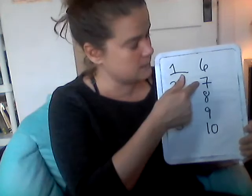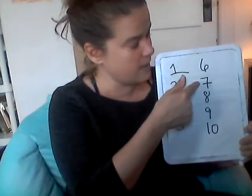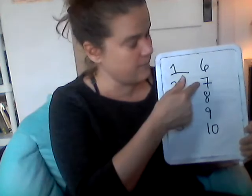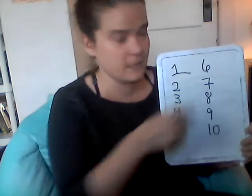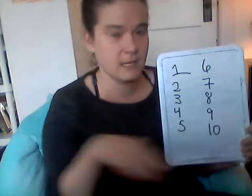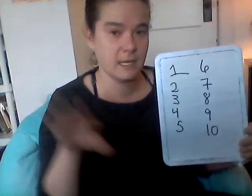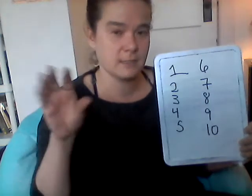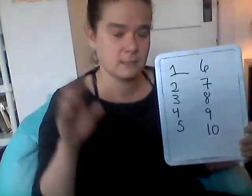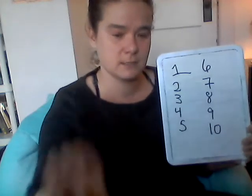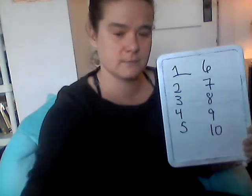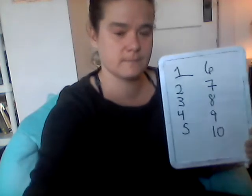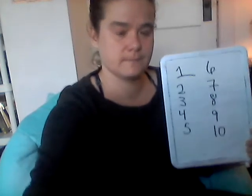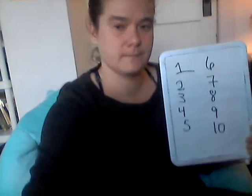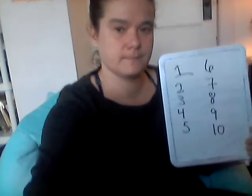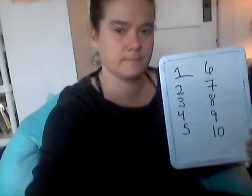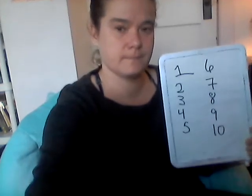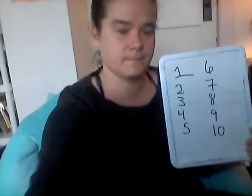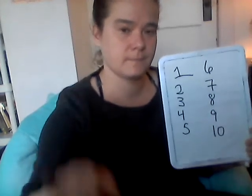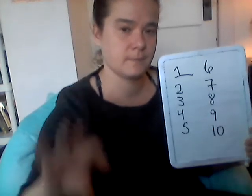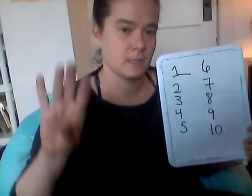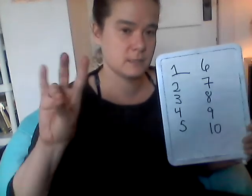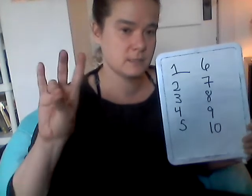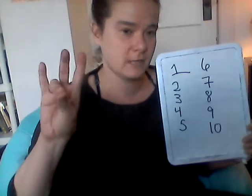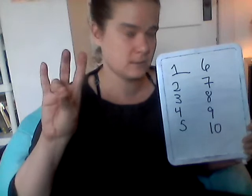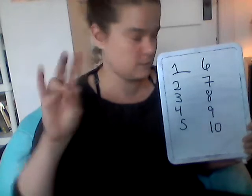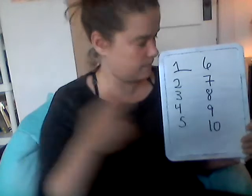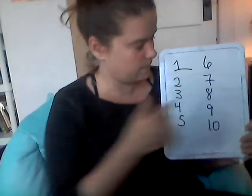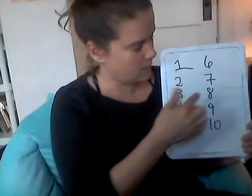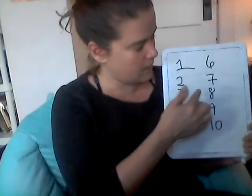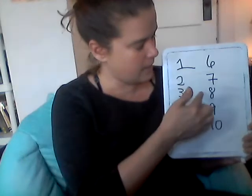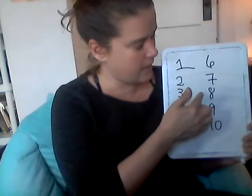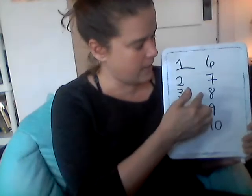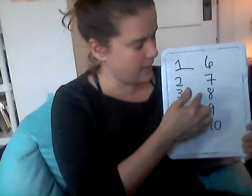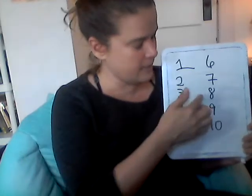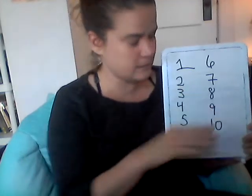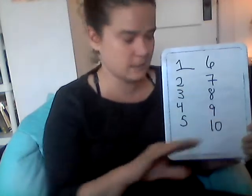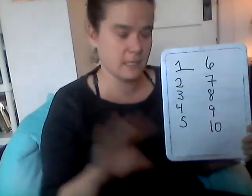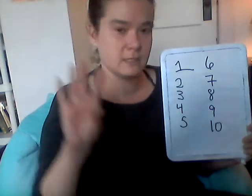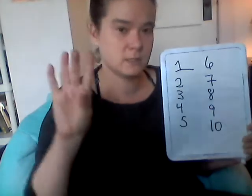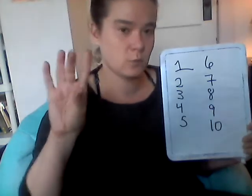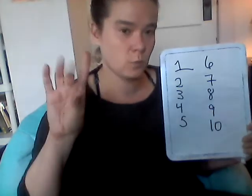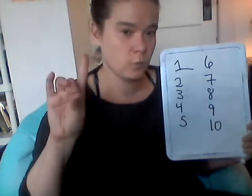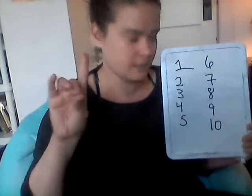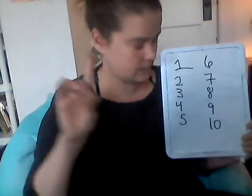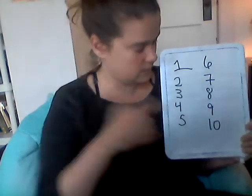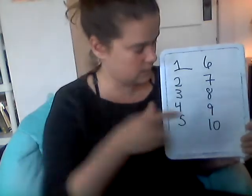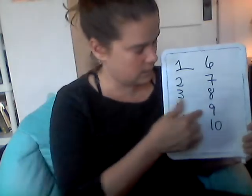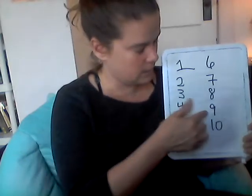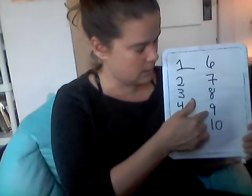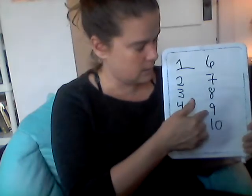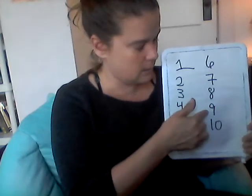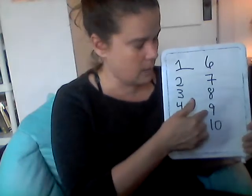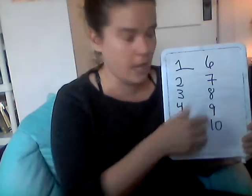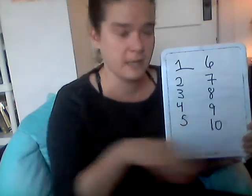Six is is sept. Eight is huit. Nine